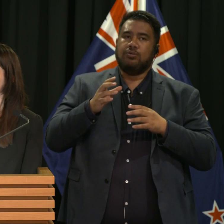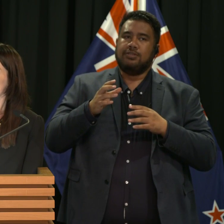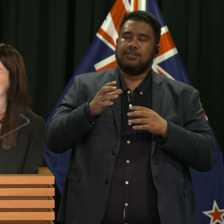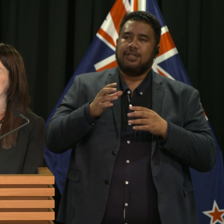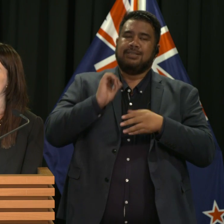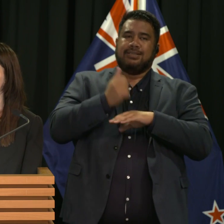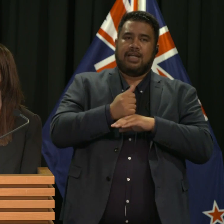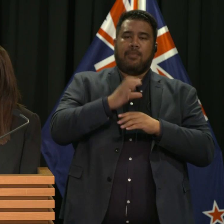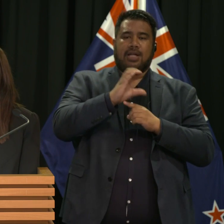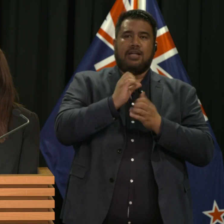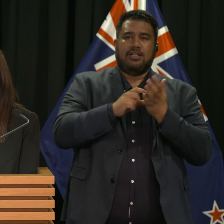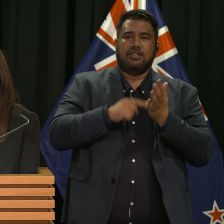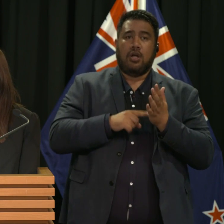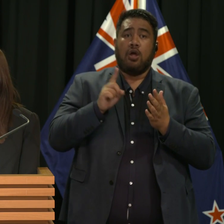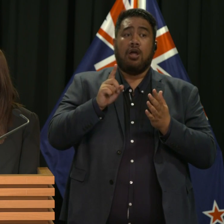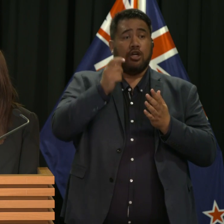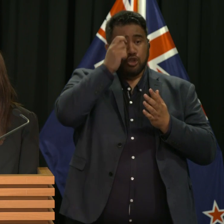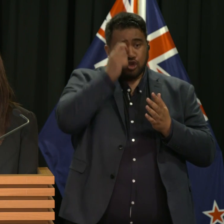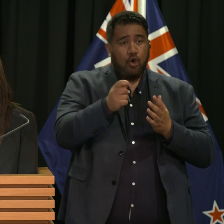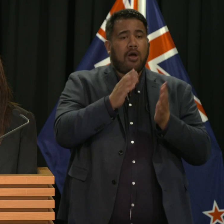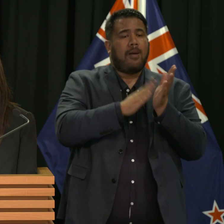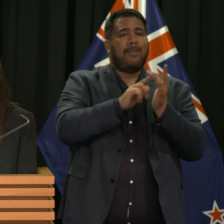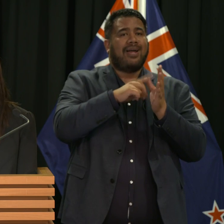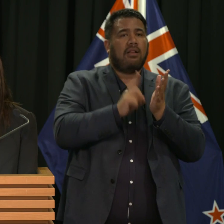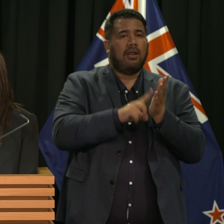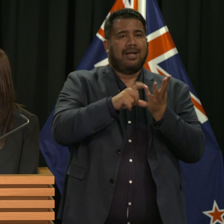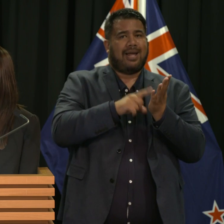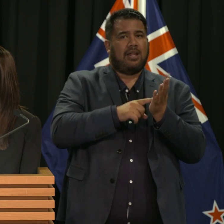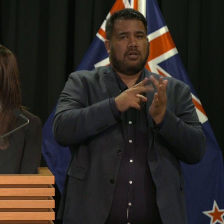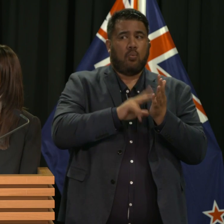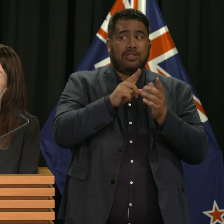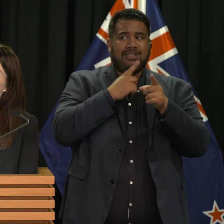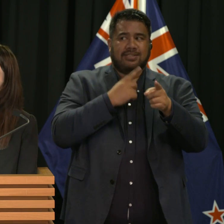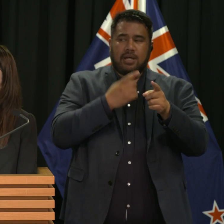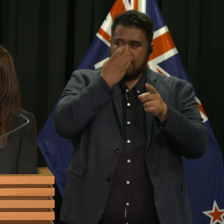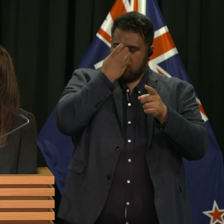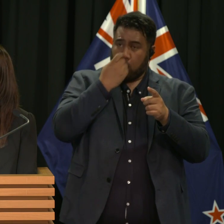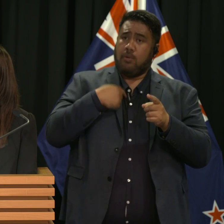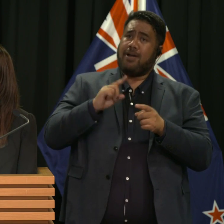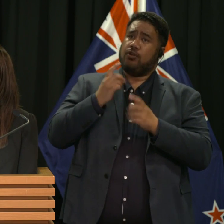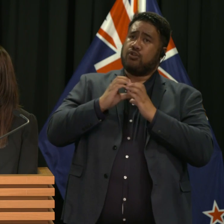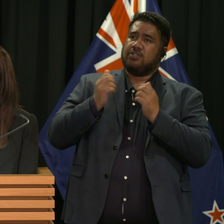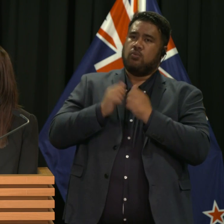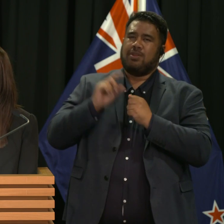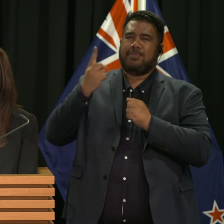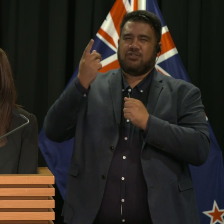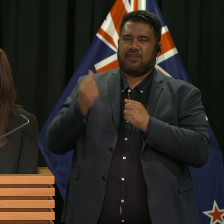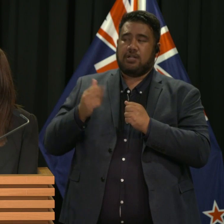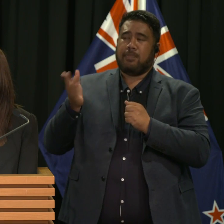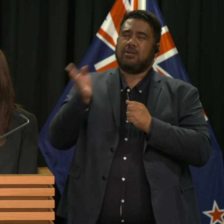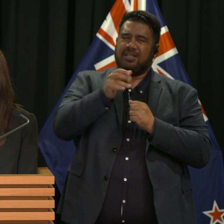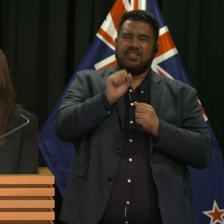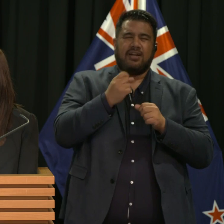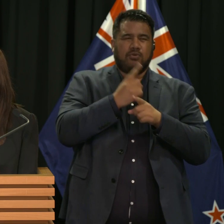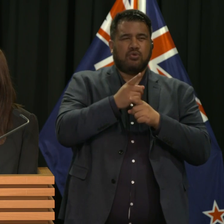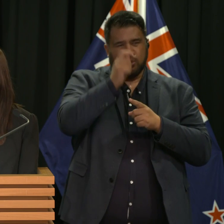tax? The first conversation was with the Minister of Finance, but I have spoken with him as well. Certainly, I think he shared the